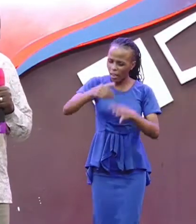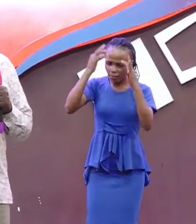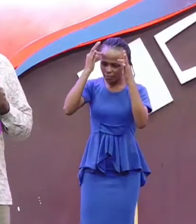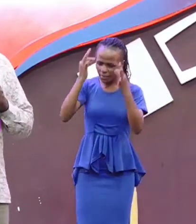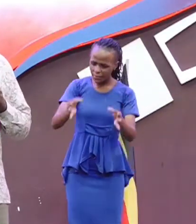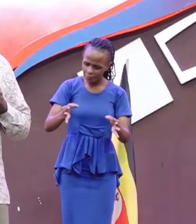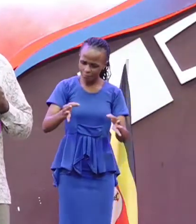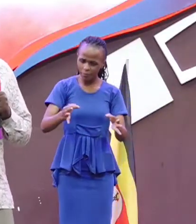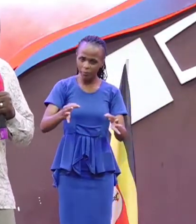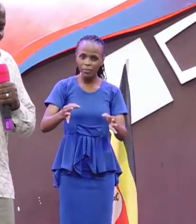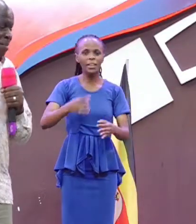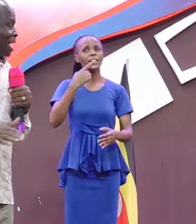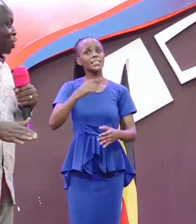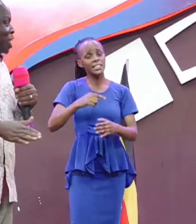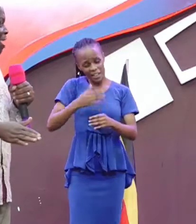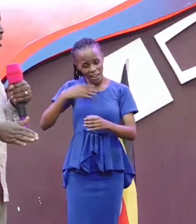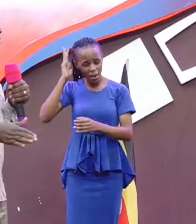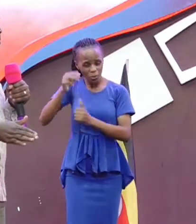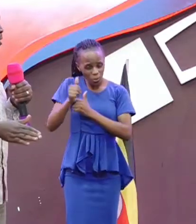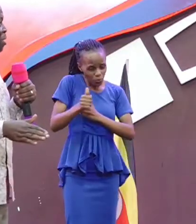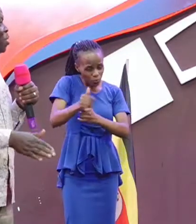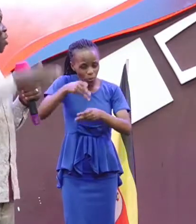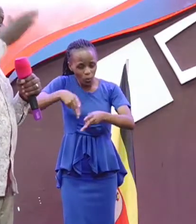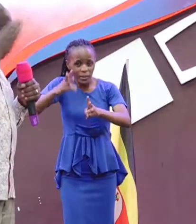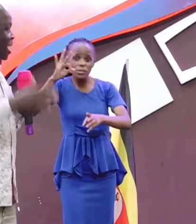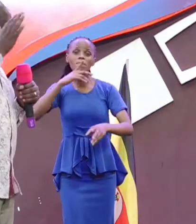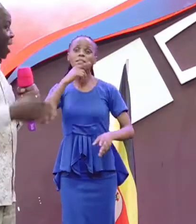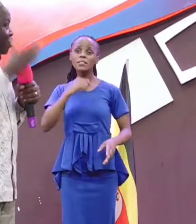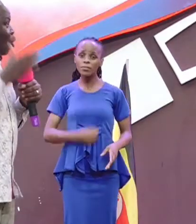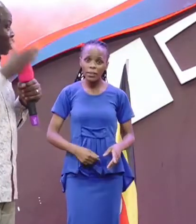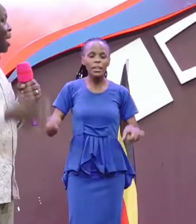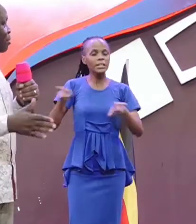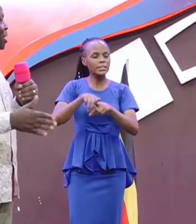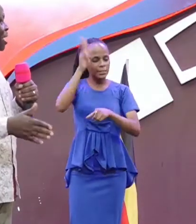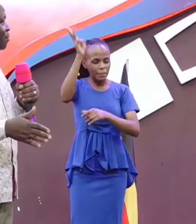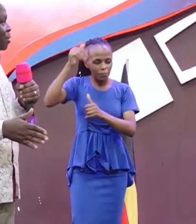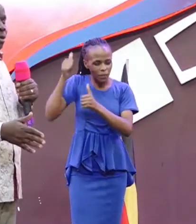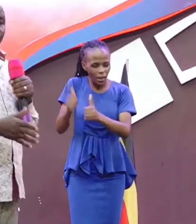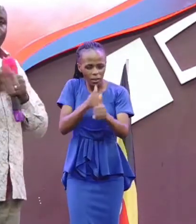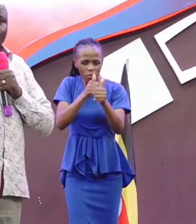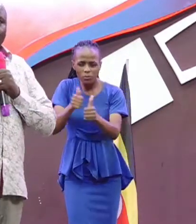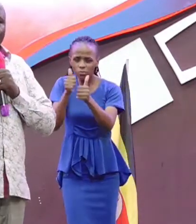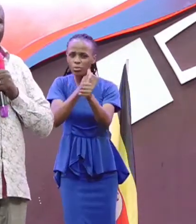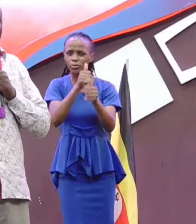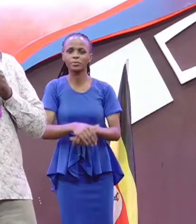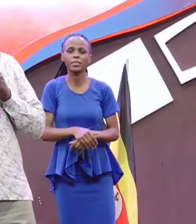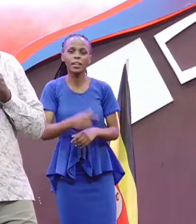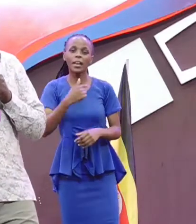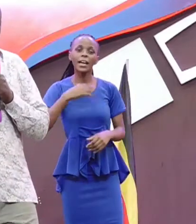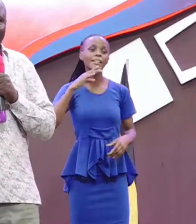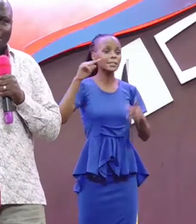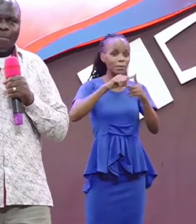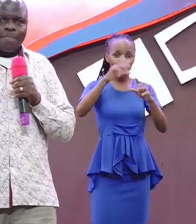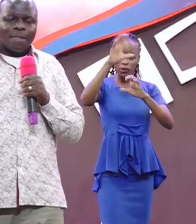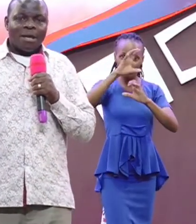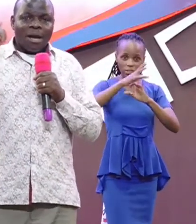But one decided and said that my father's path is in which I will flow.